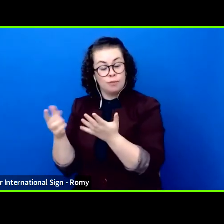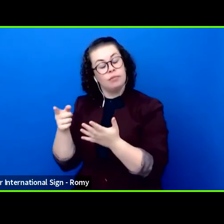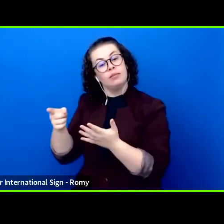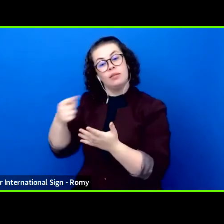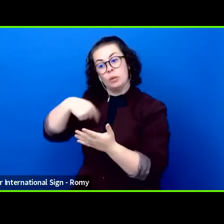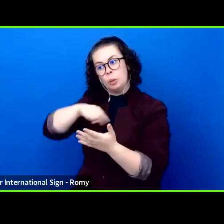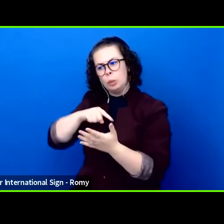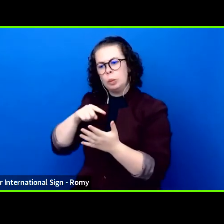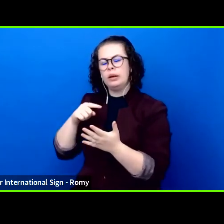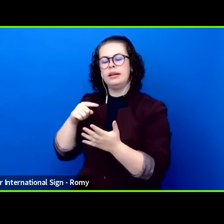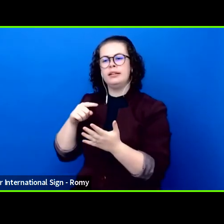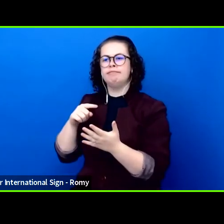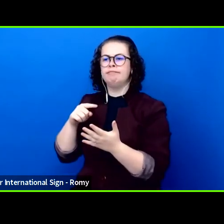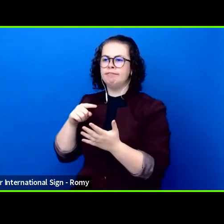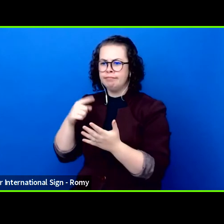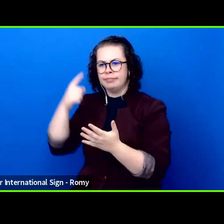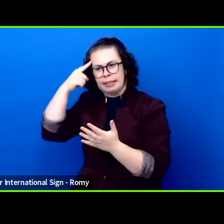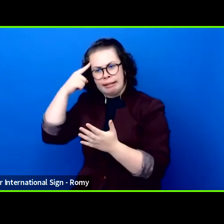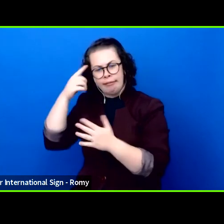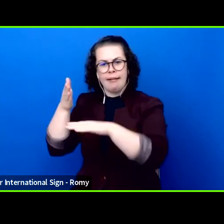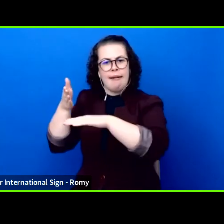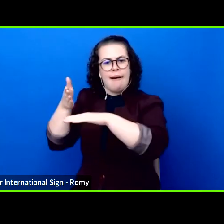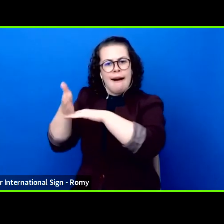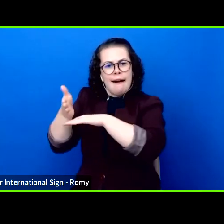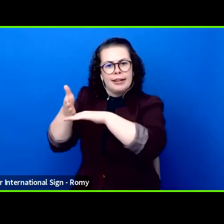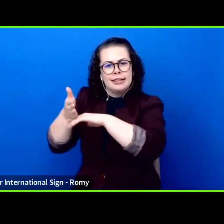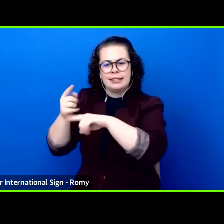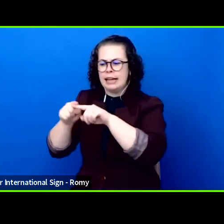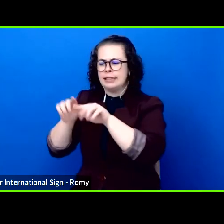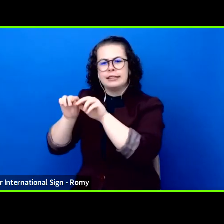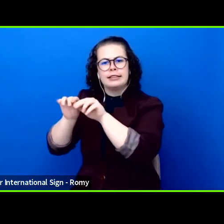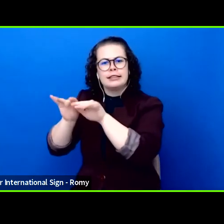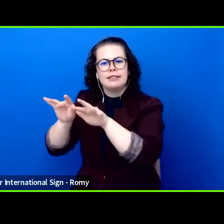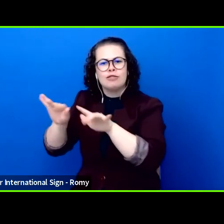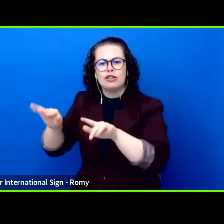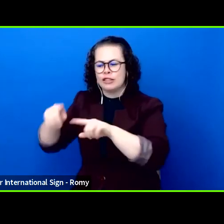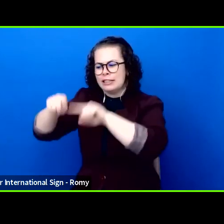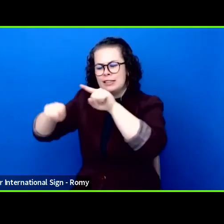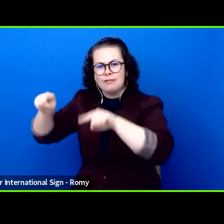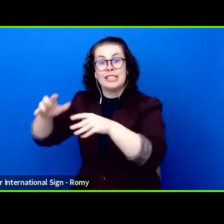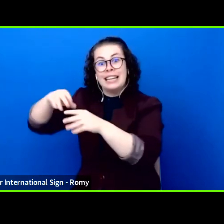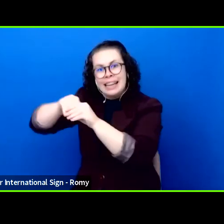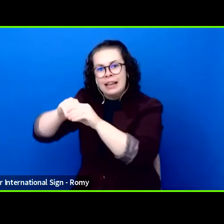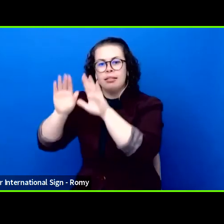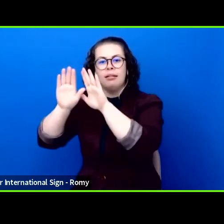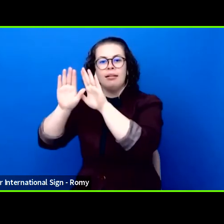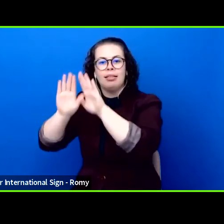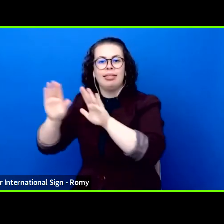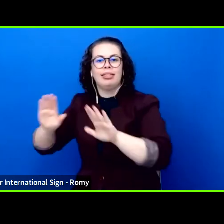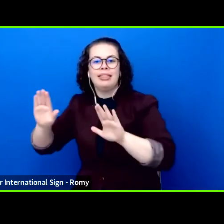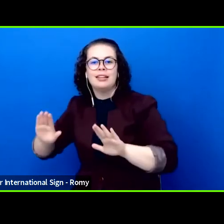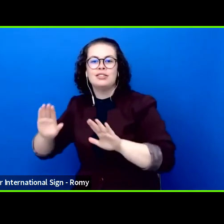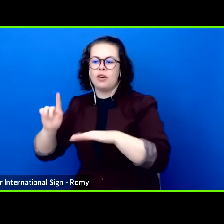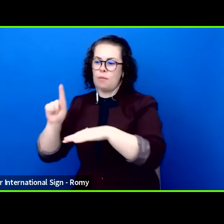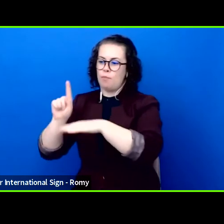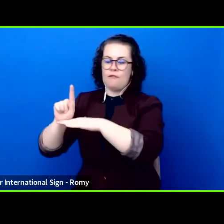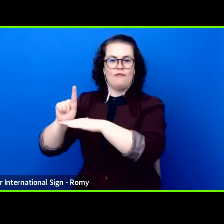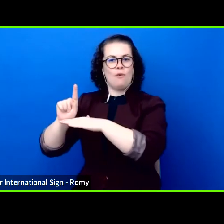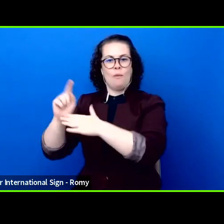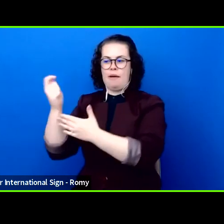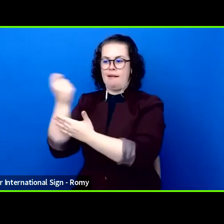discuss access and diversity in theatre and performing arts. How can the arts be more